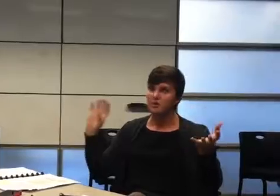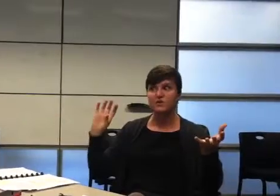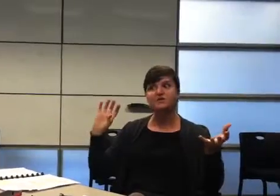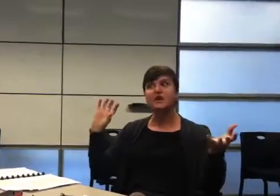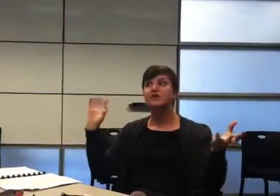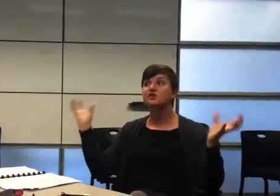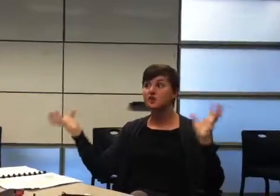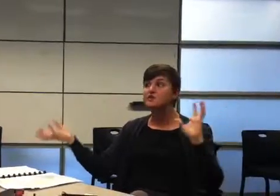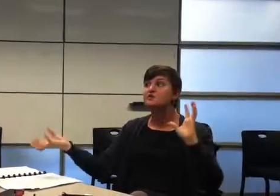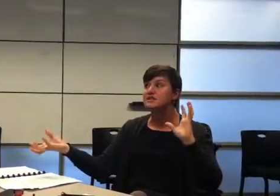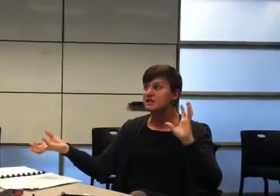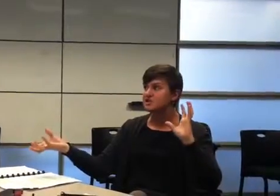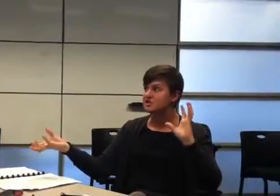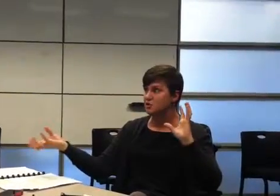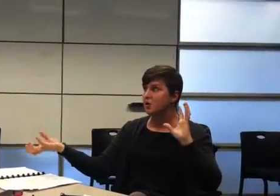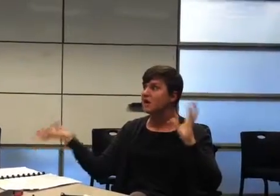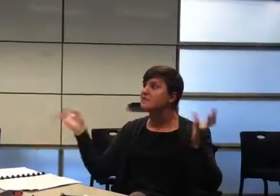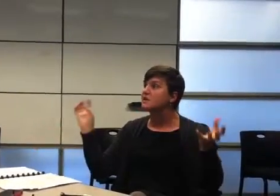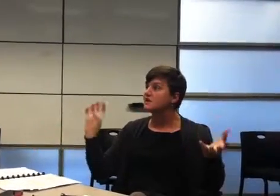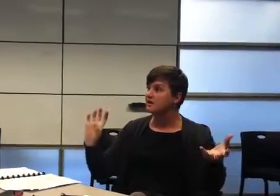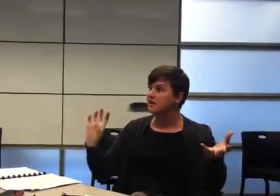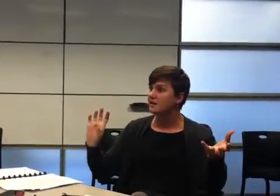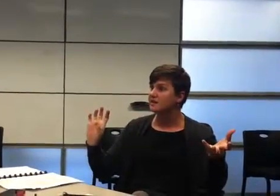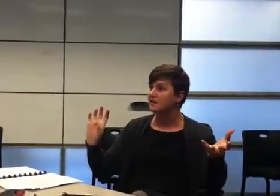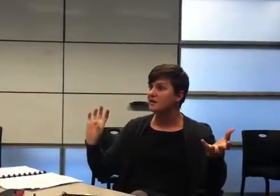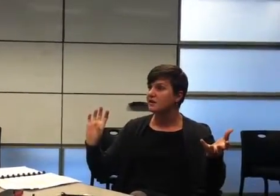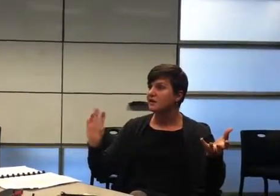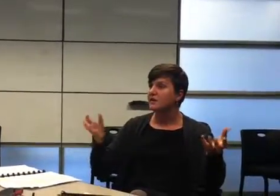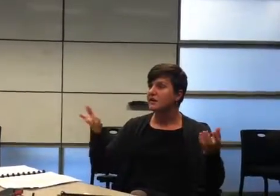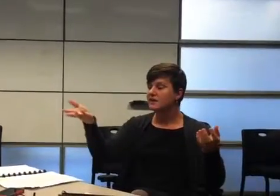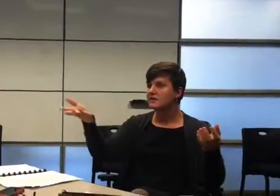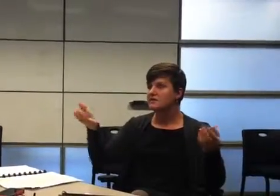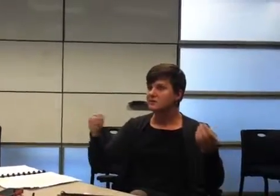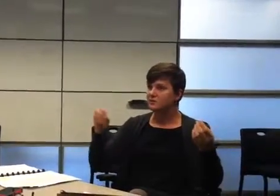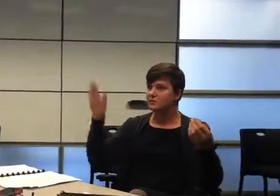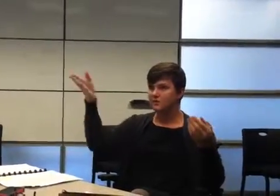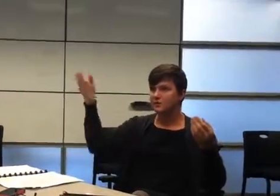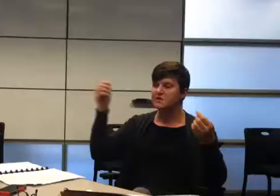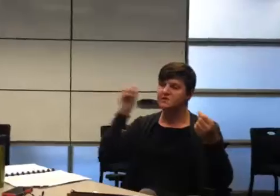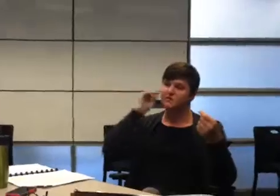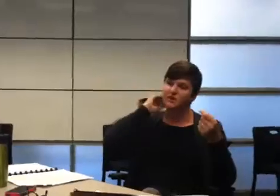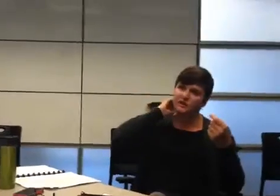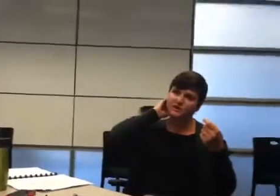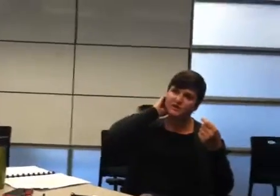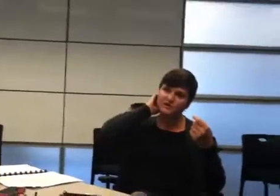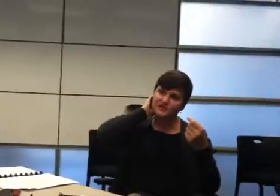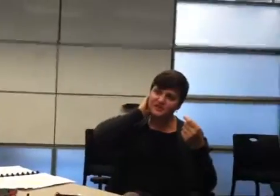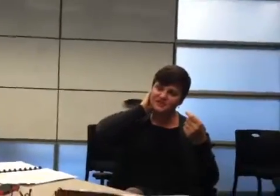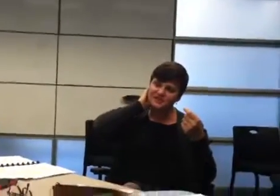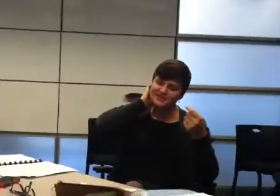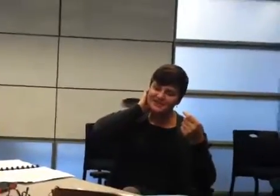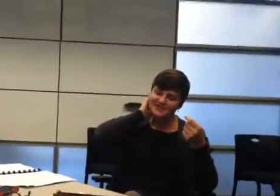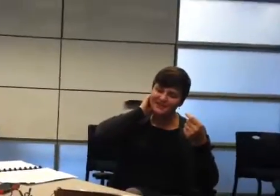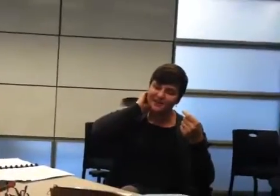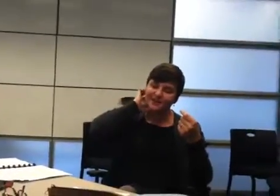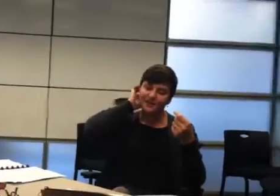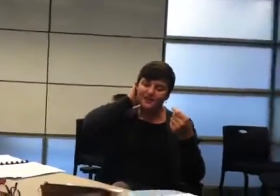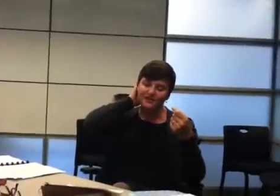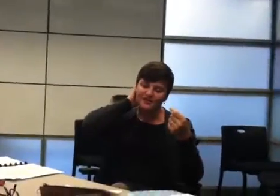who has paid closer attention to one aspect than another. And as from some of our critical theory discussion, or our